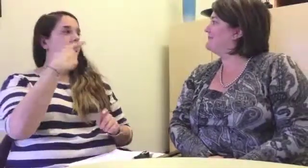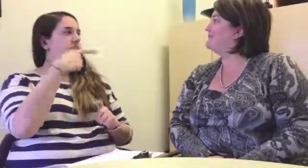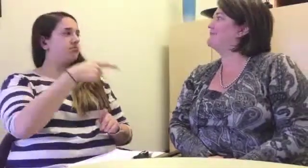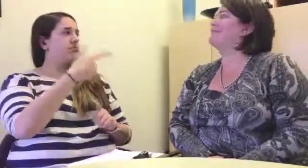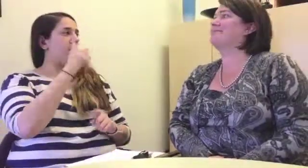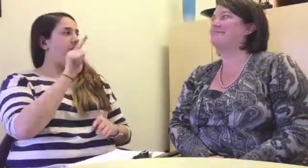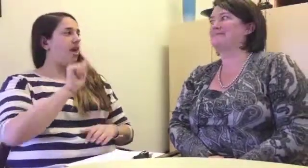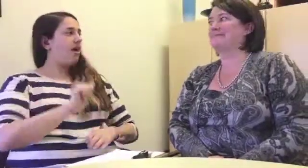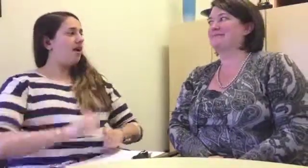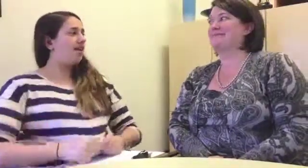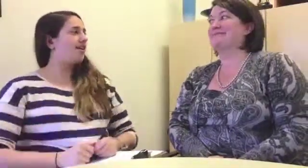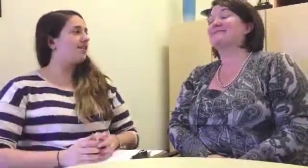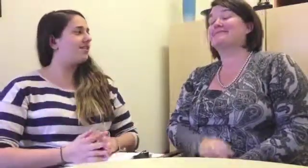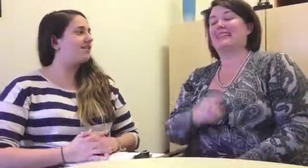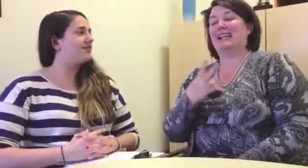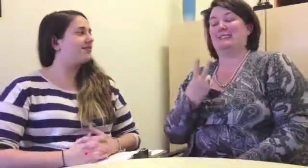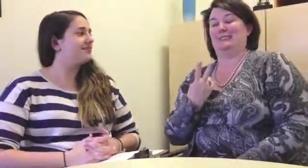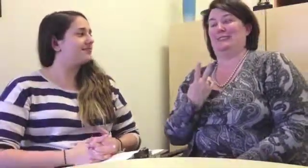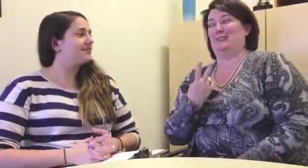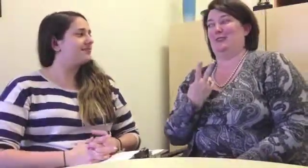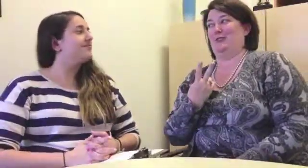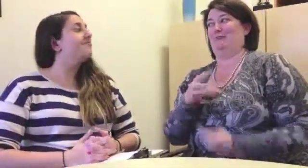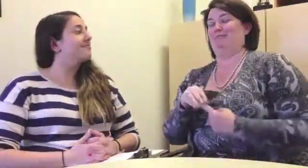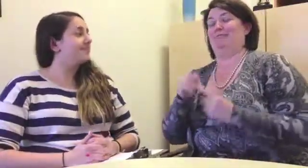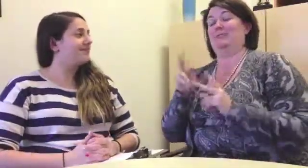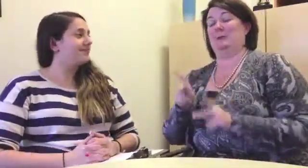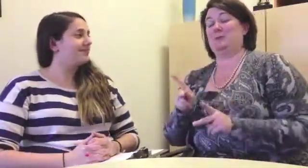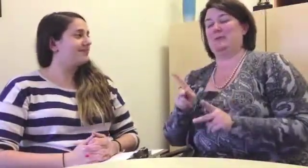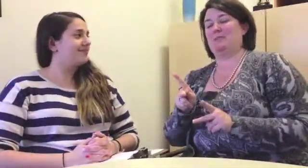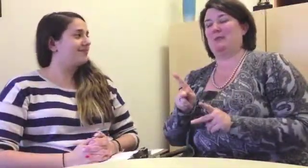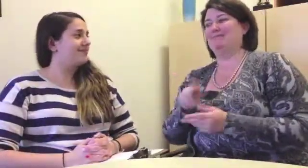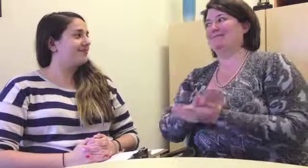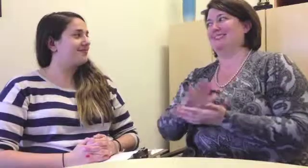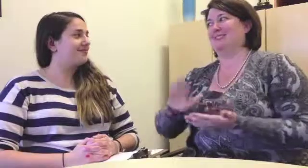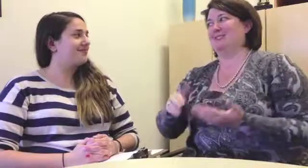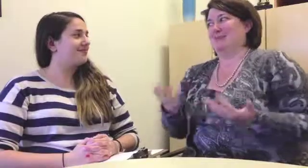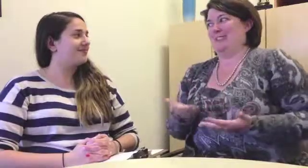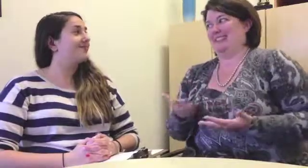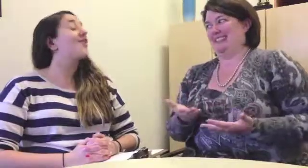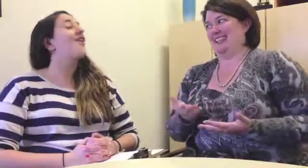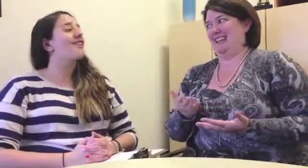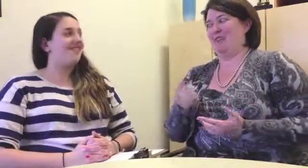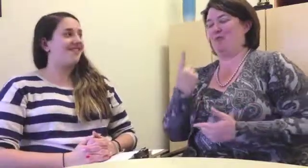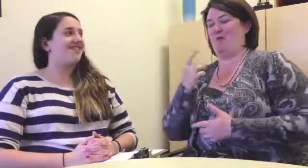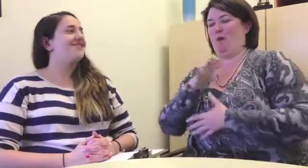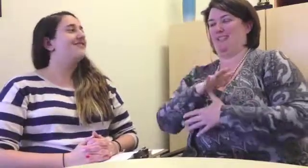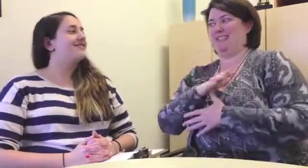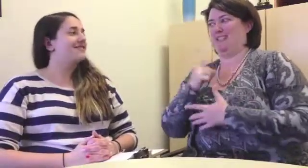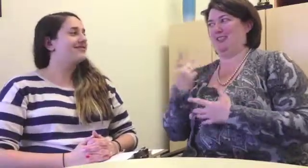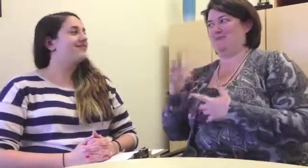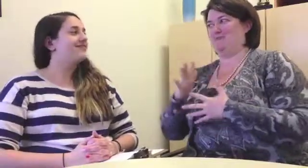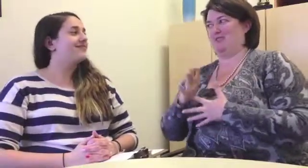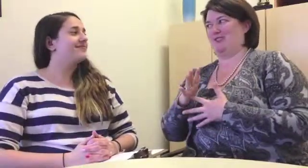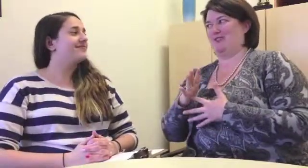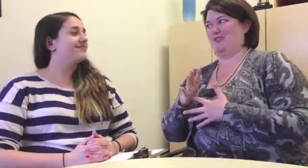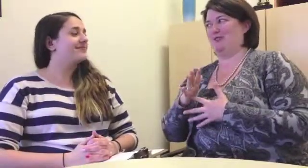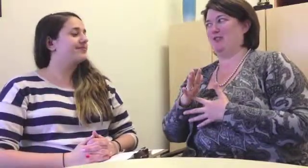him. And you had MCs at the gala, right? We did. We had two very special MCs. One